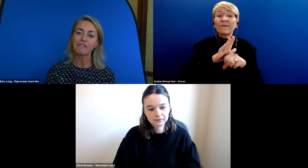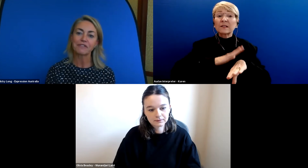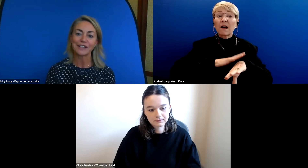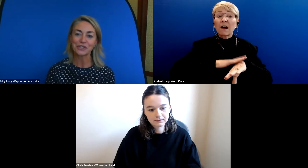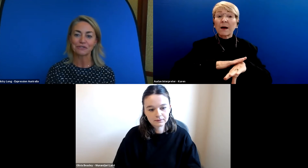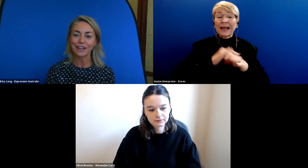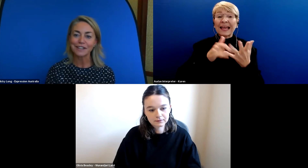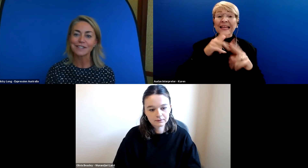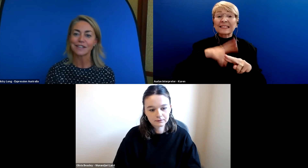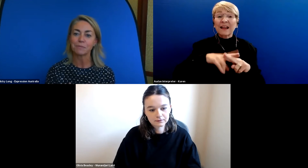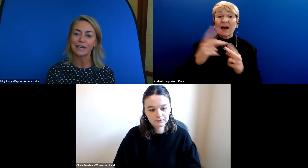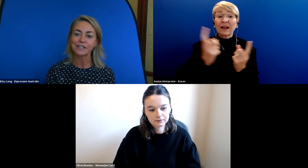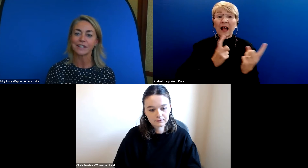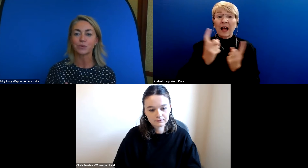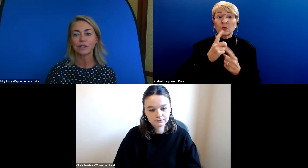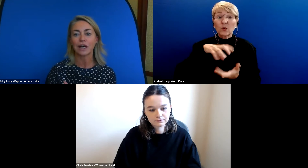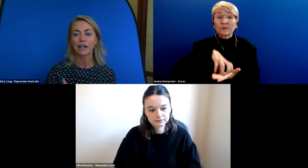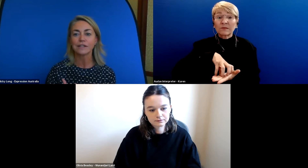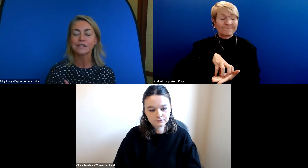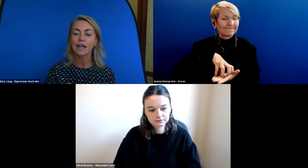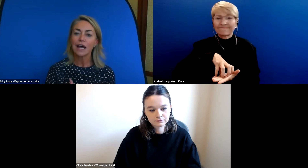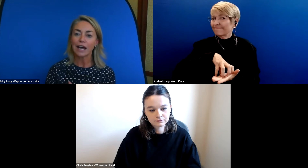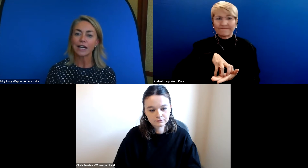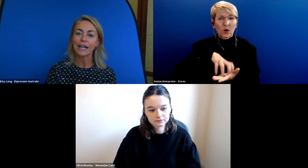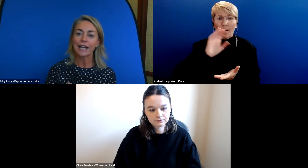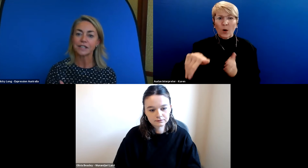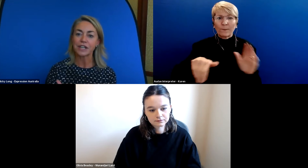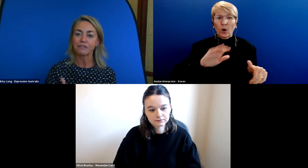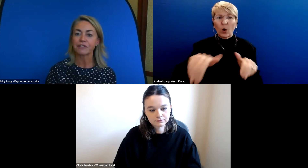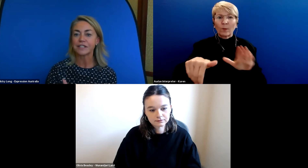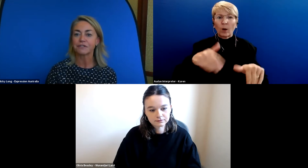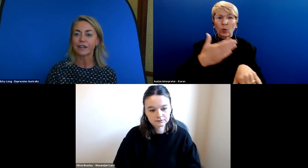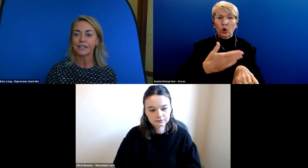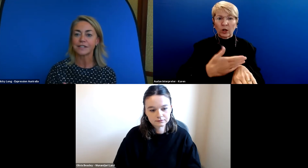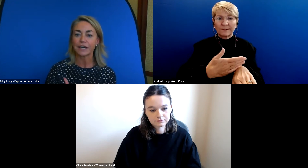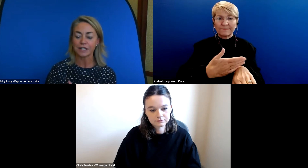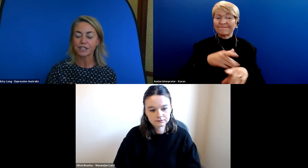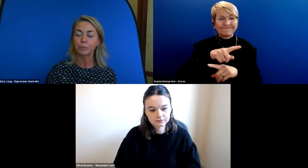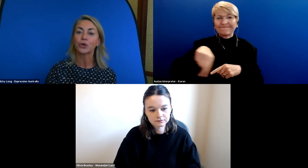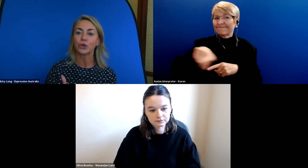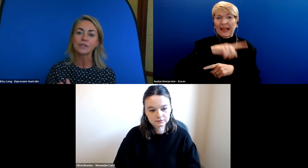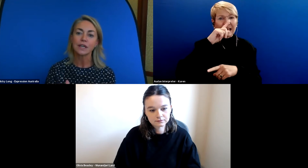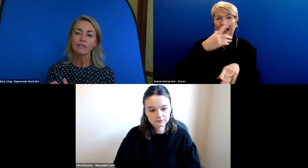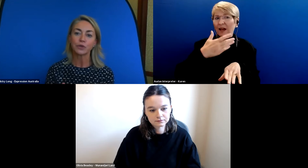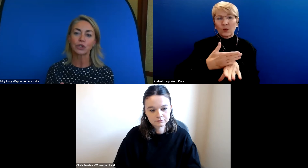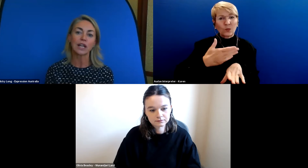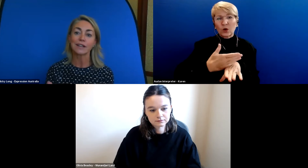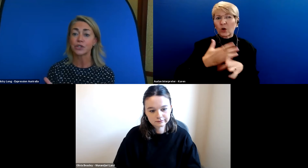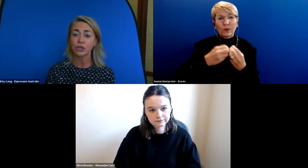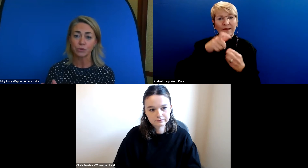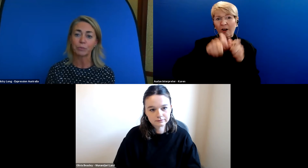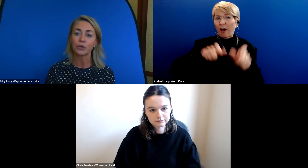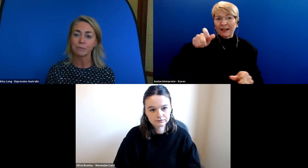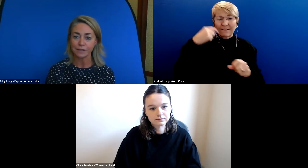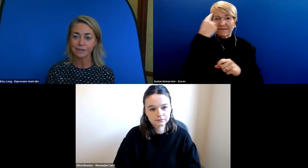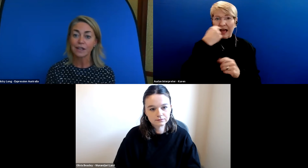couldn't have face-to-face meetings with clients and face-to-face support for clients to go